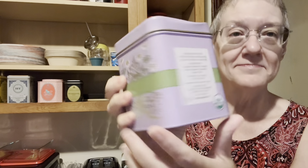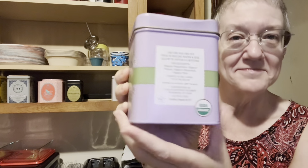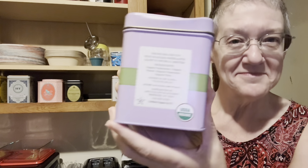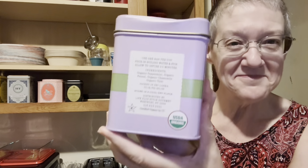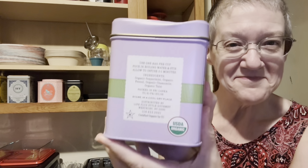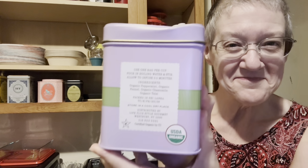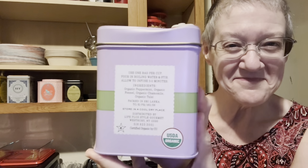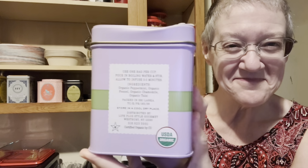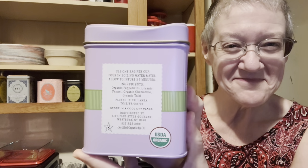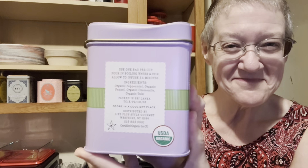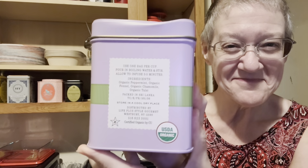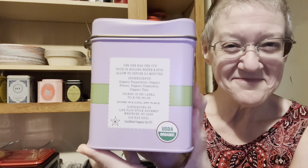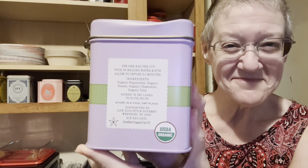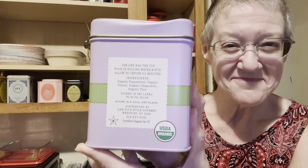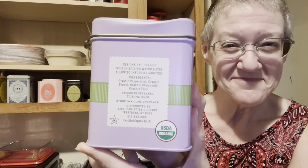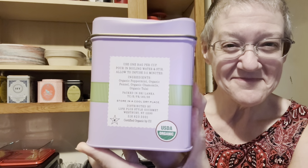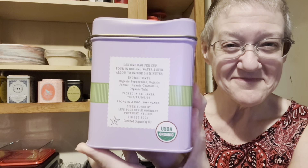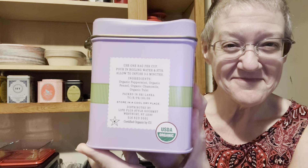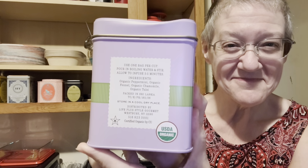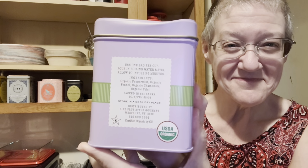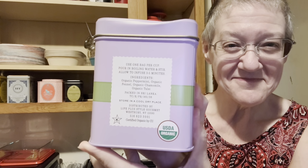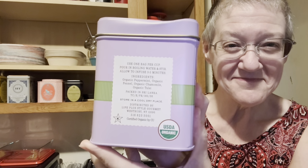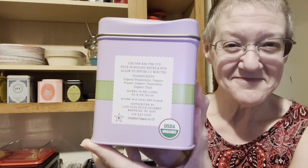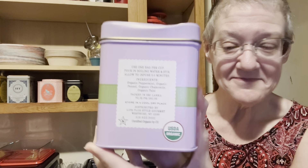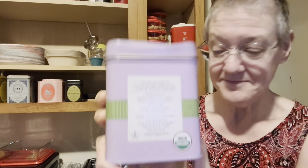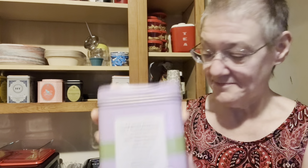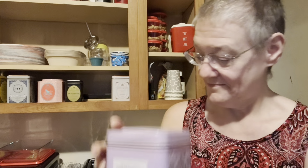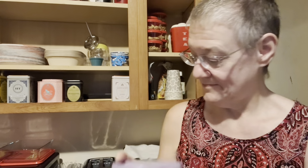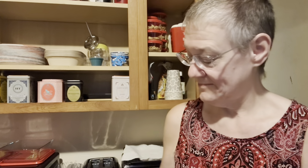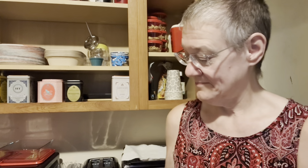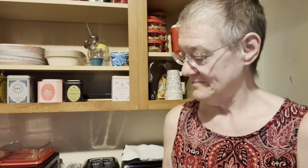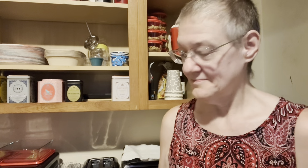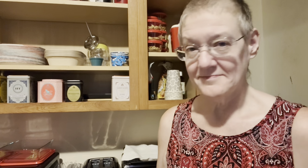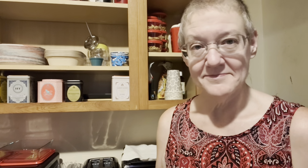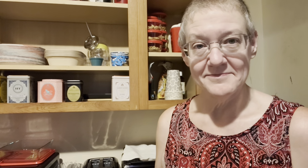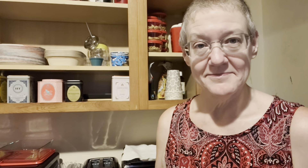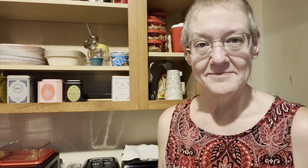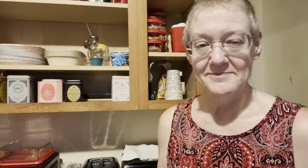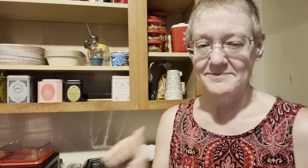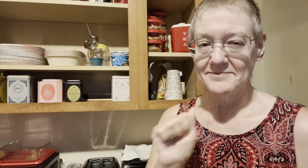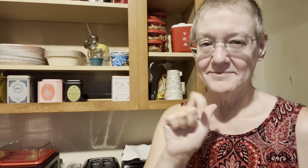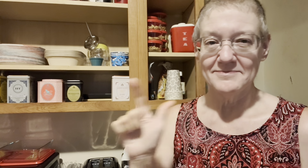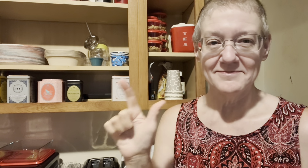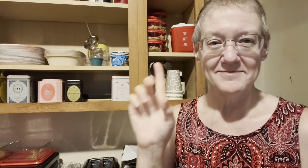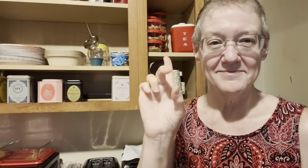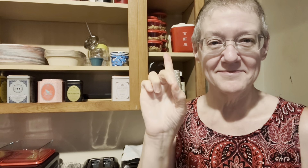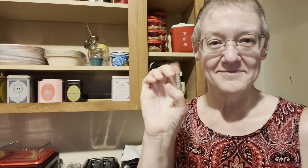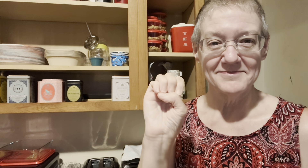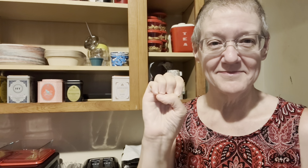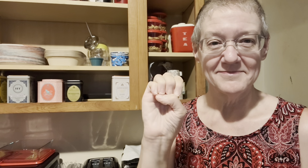Here are the ingredients. And all the teas that I'm making for Dale, they're all